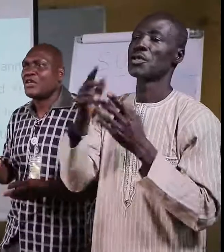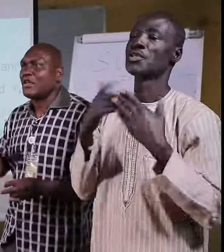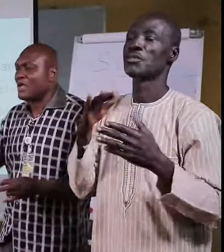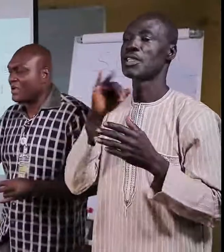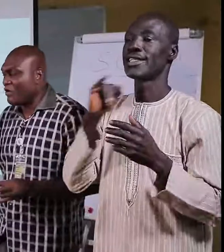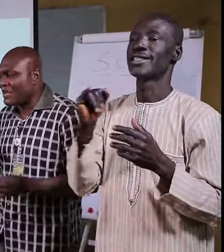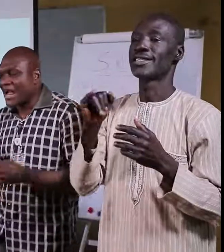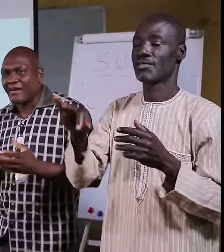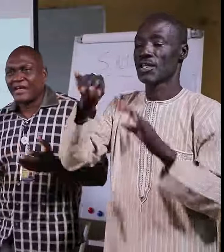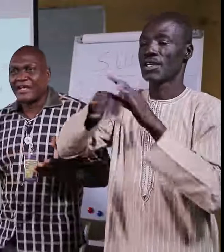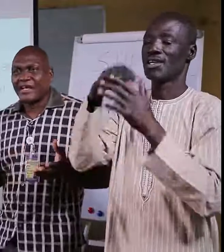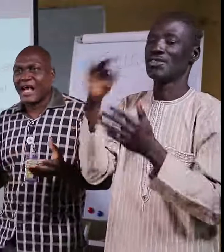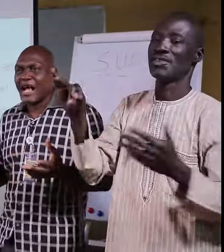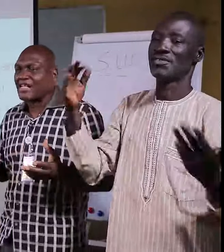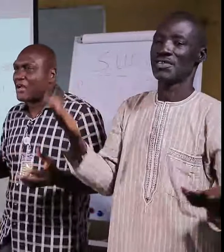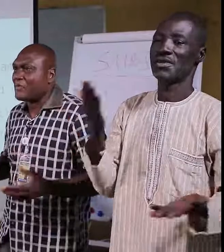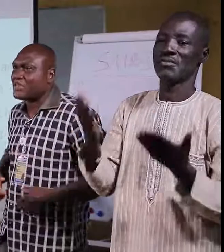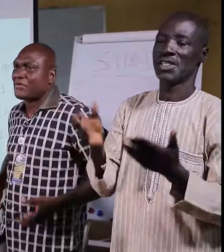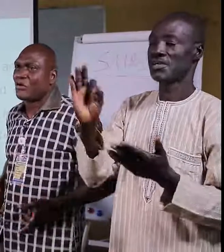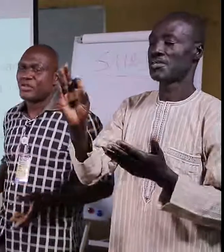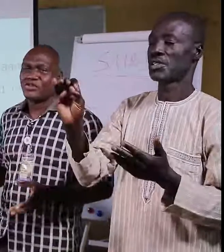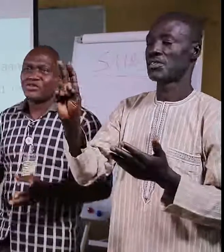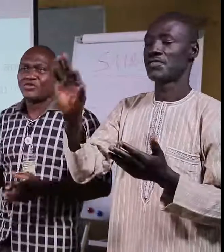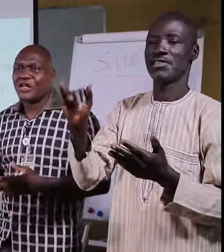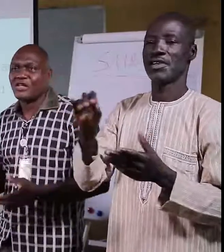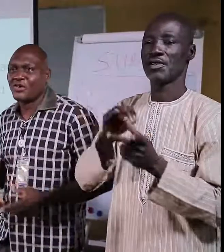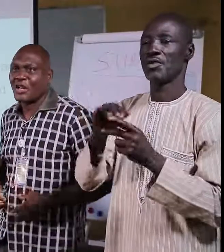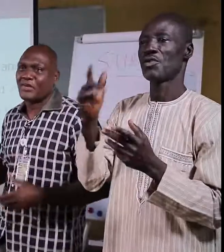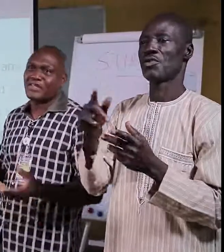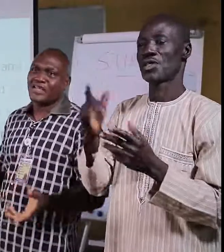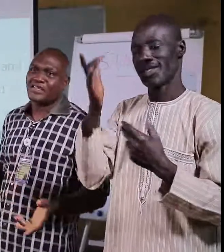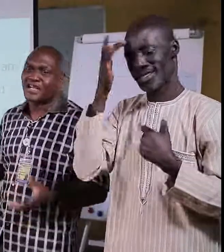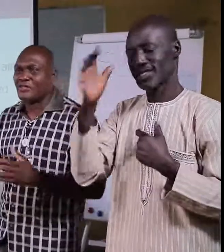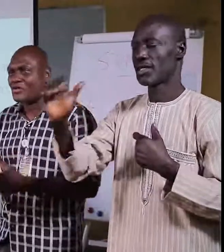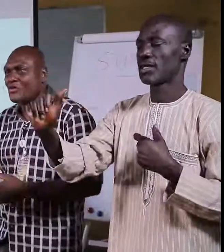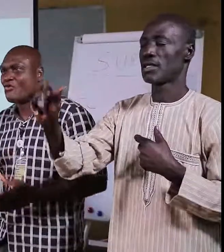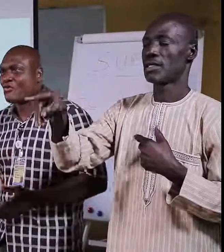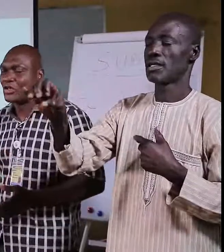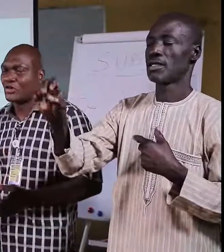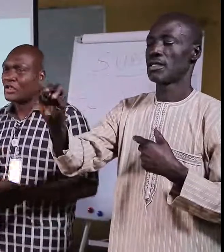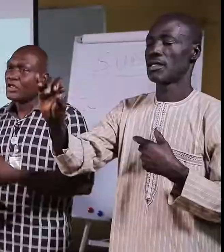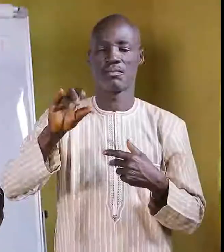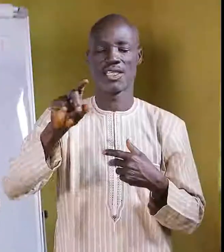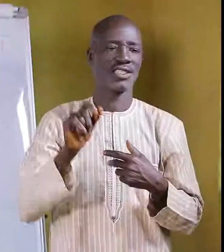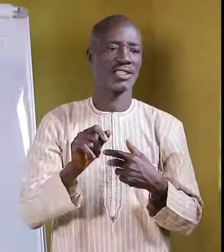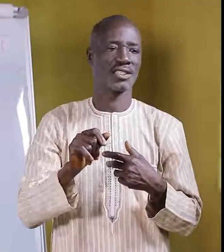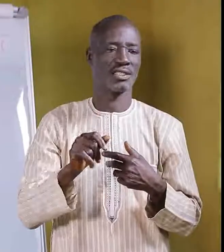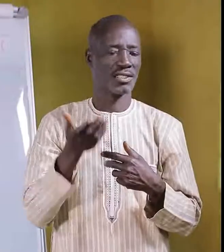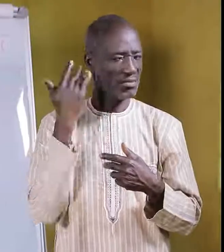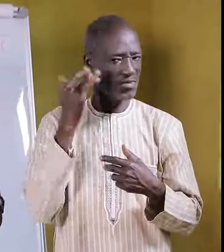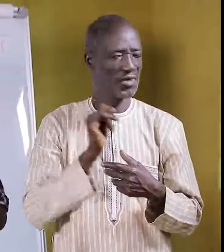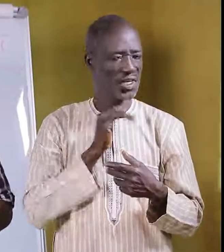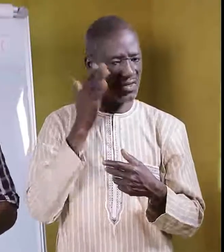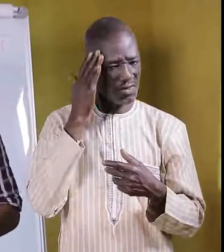of ordinary appendectomy, when they call appendicitis, that the person will go for operation. When I was a little